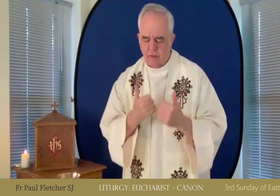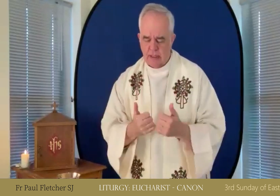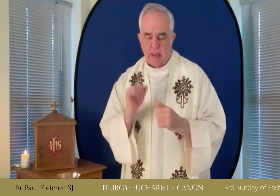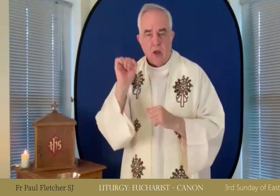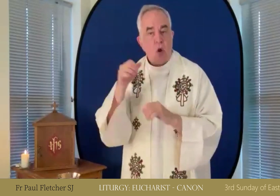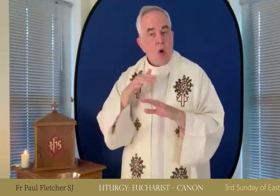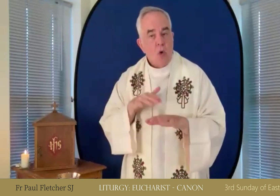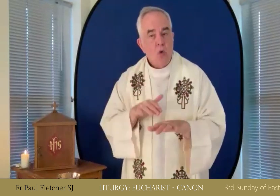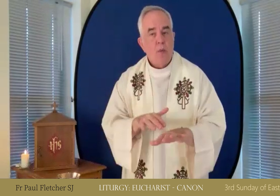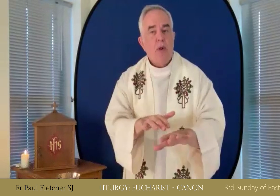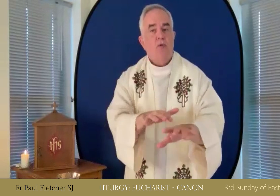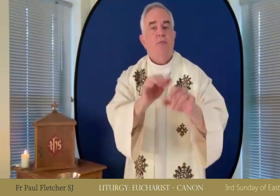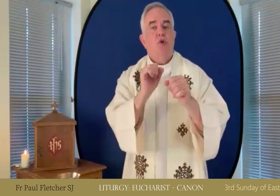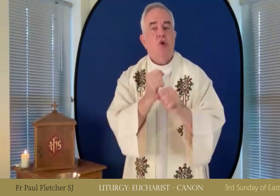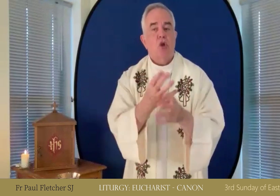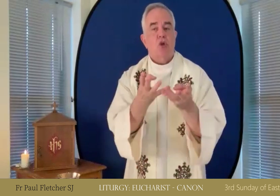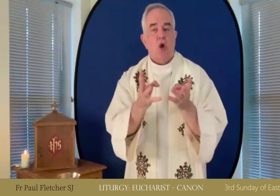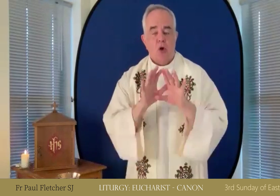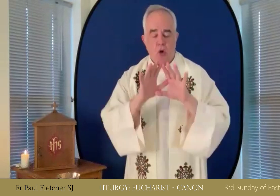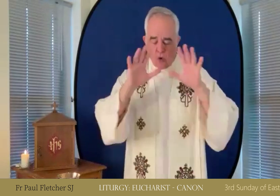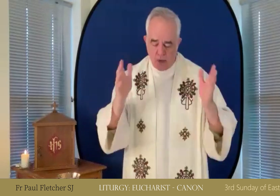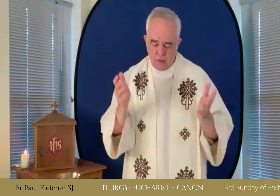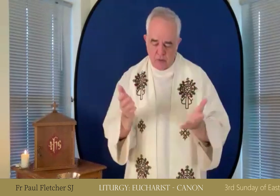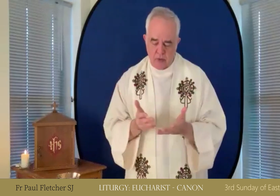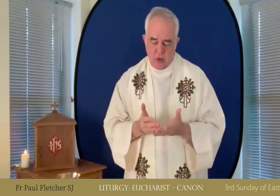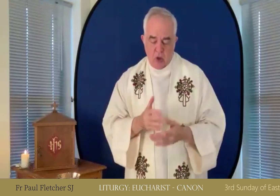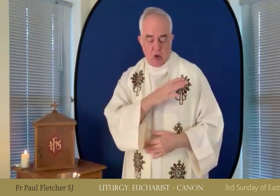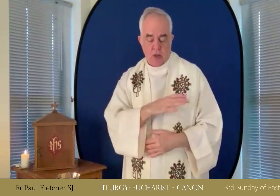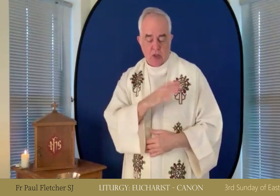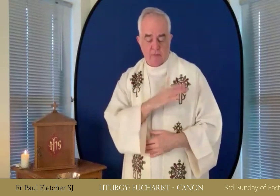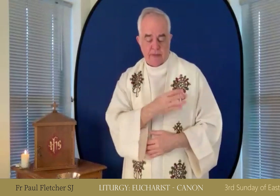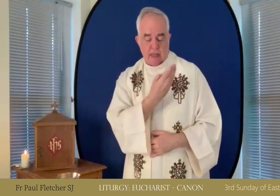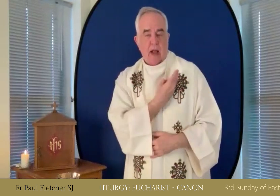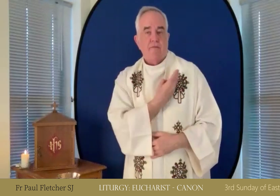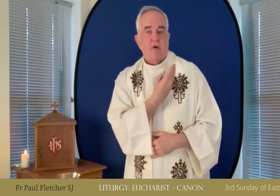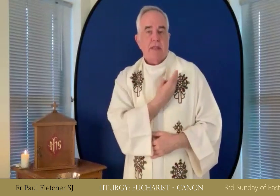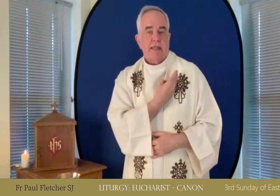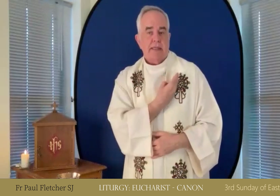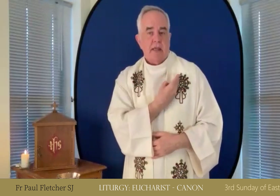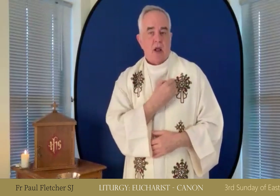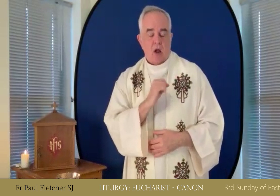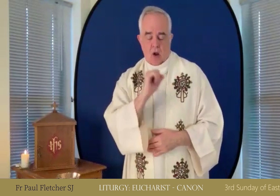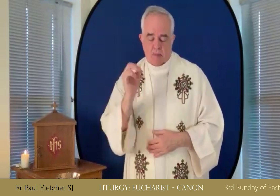charity your pilgrim church on earth, your servant, Francis, our